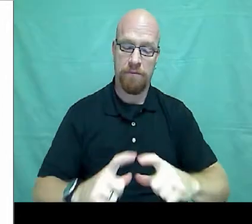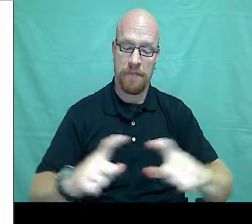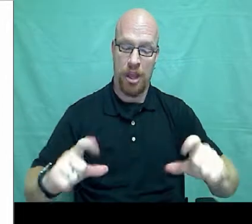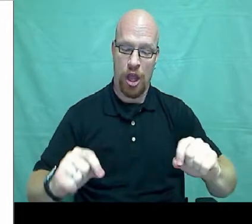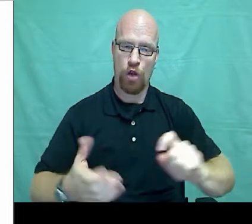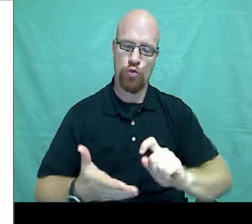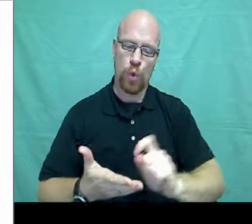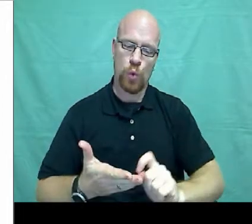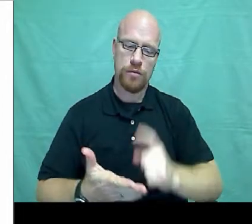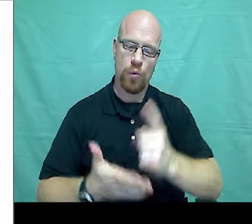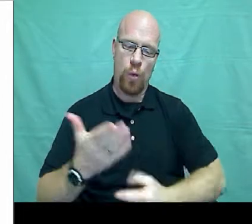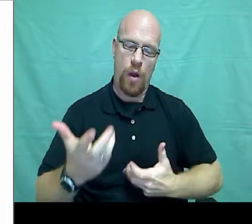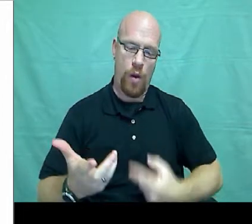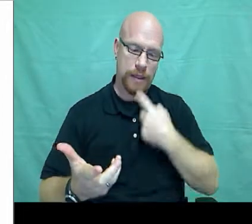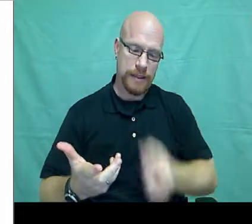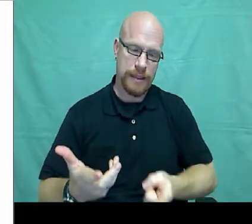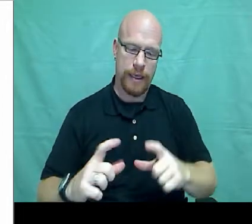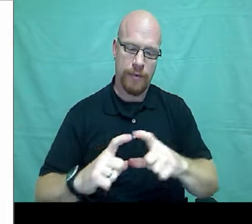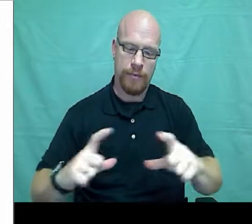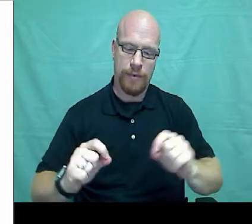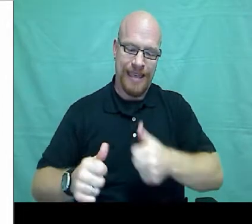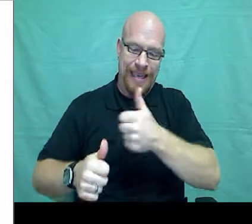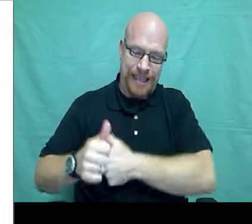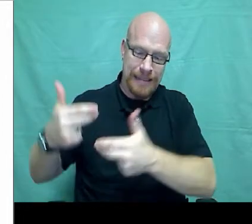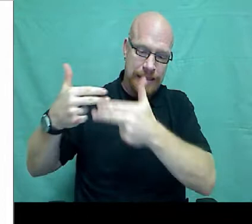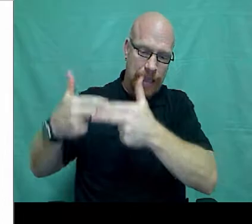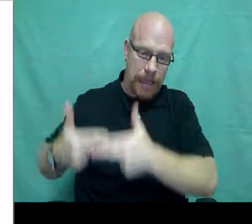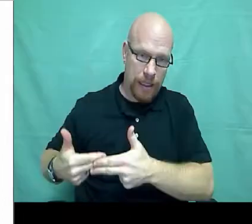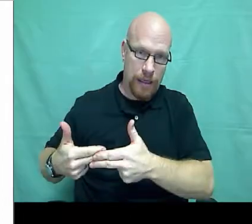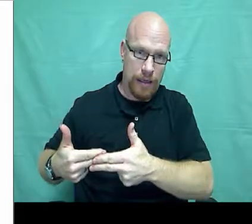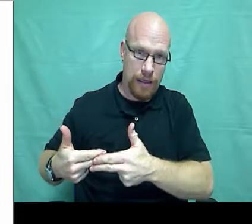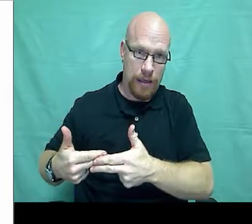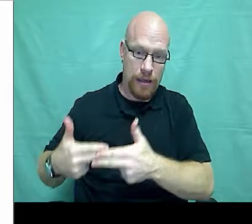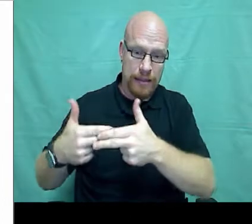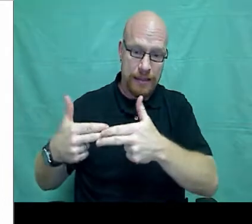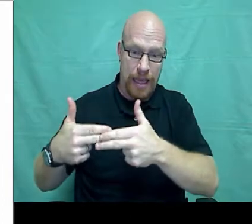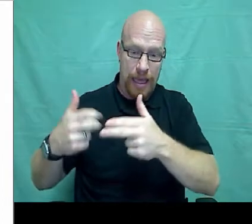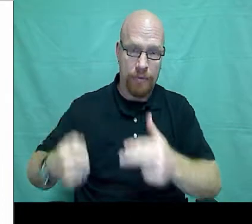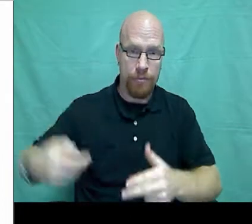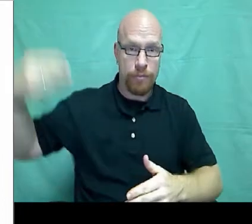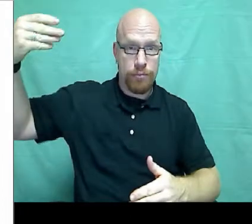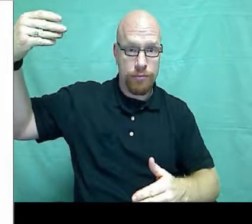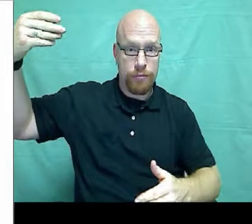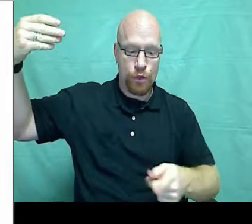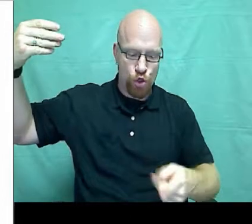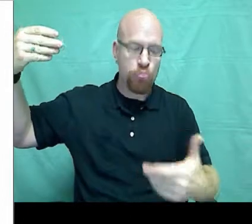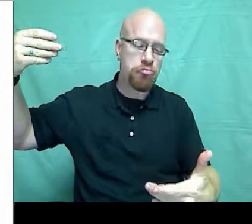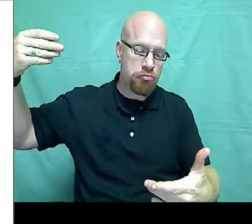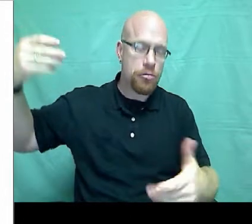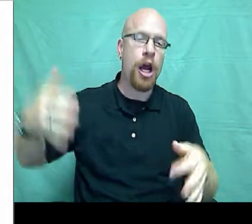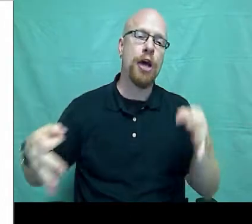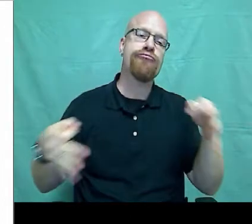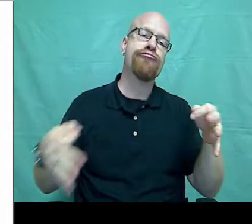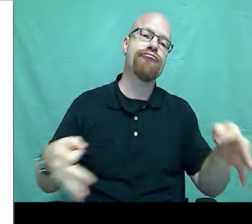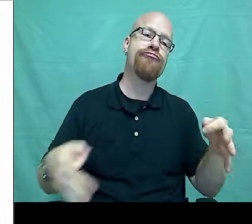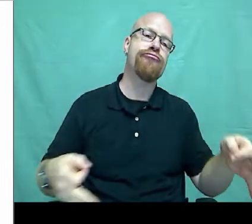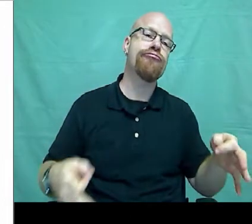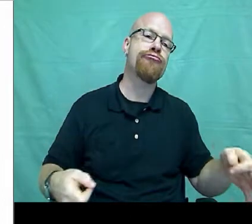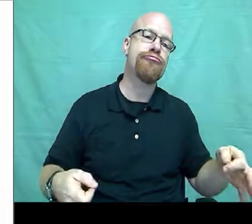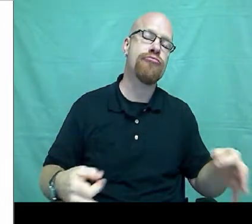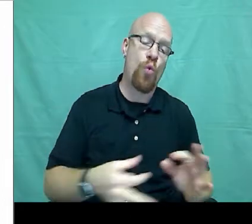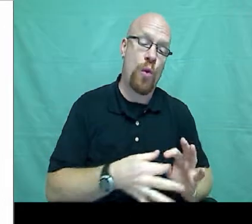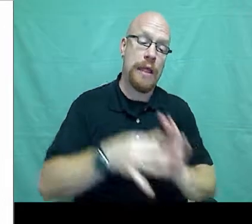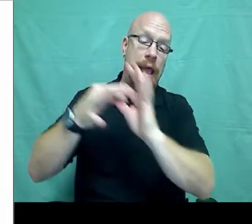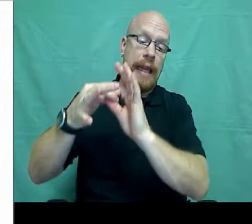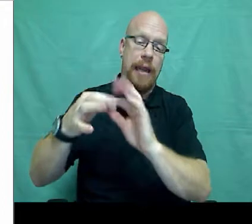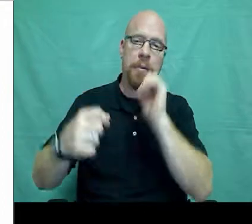I suggest you have note cards, which each note card corresponds to a slide and tells you what you want to say